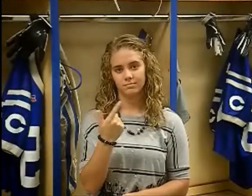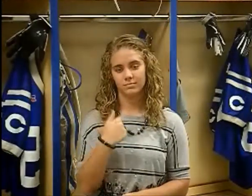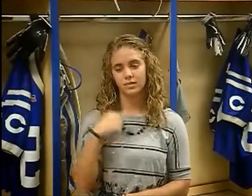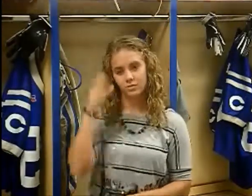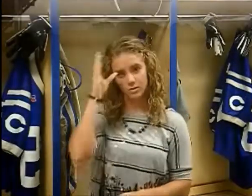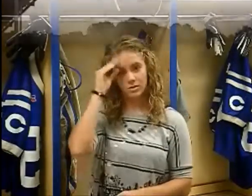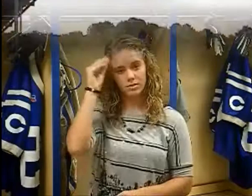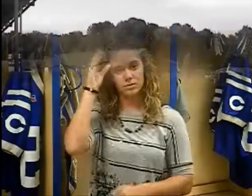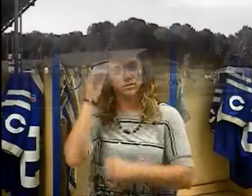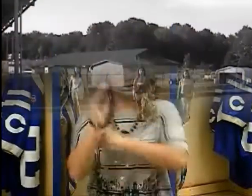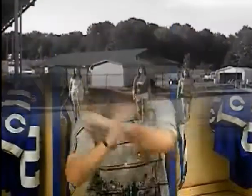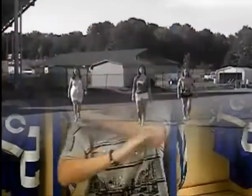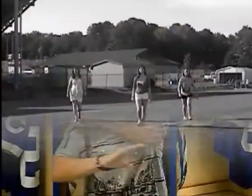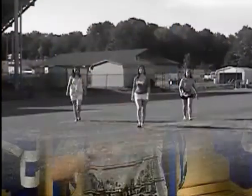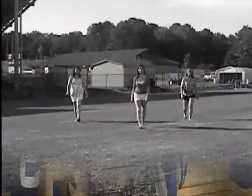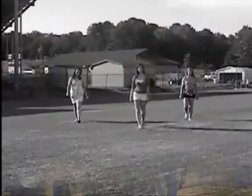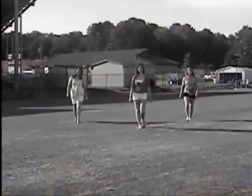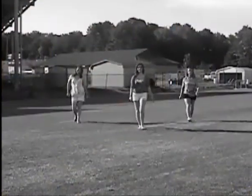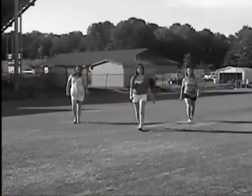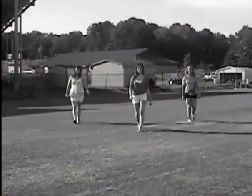The boys are four